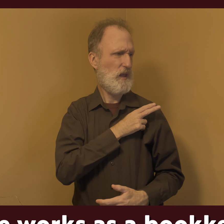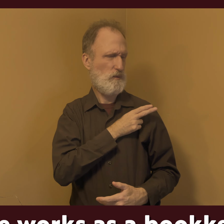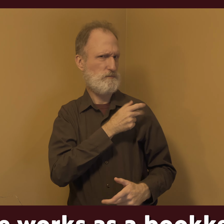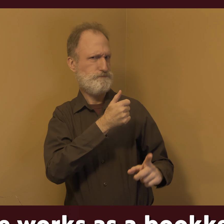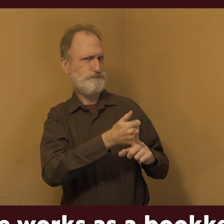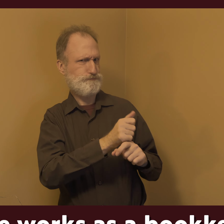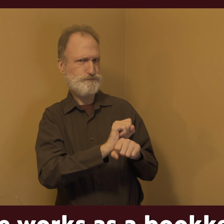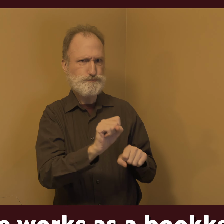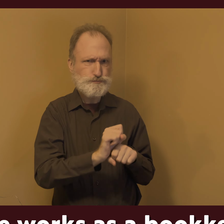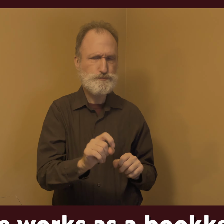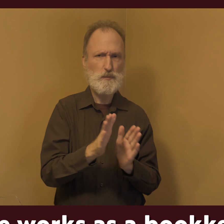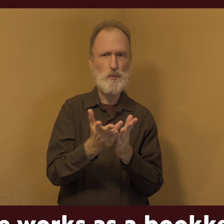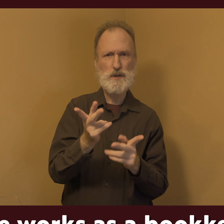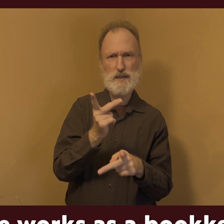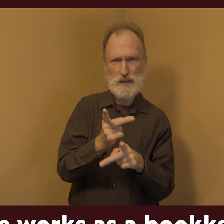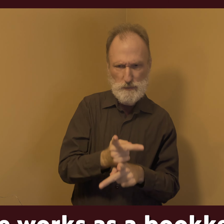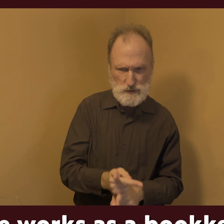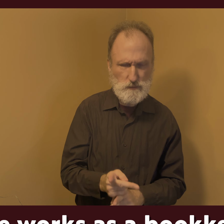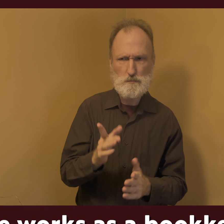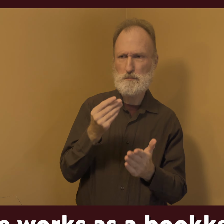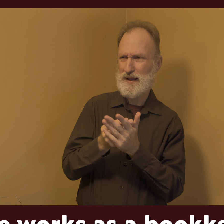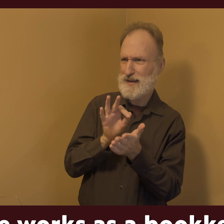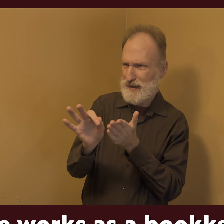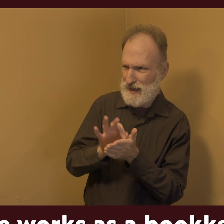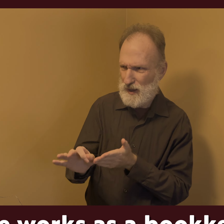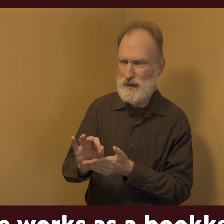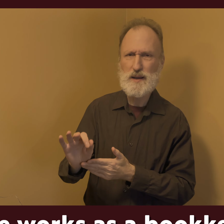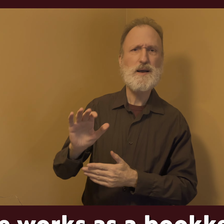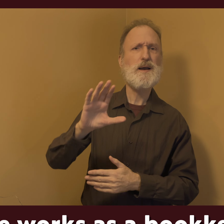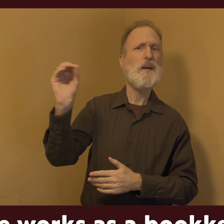Howie works as a bookkeeper for a flower distributor.